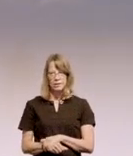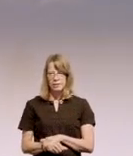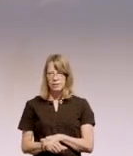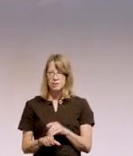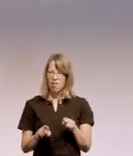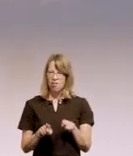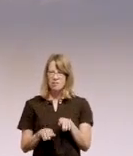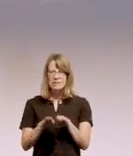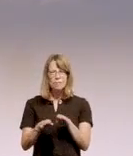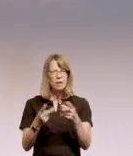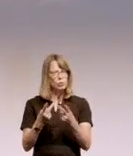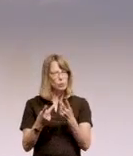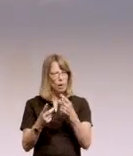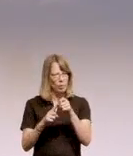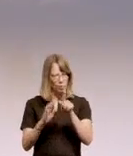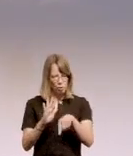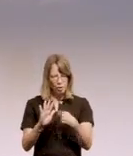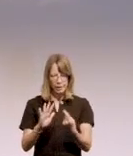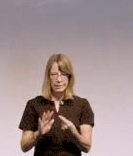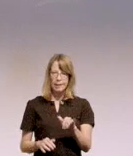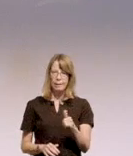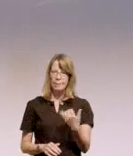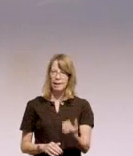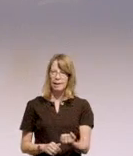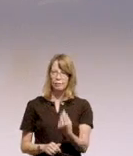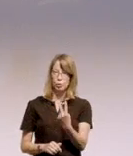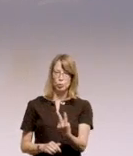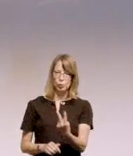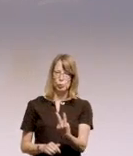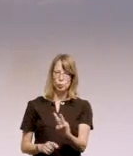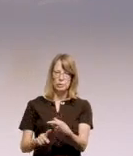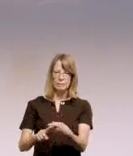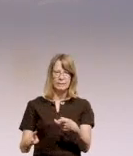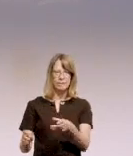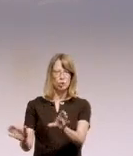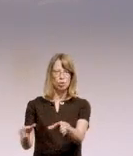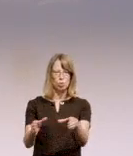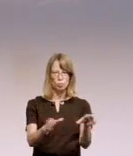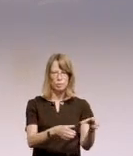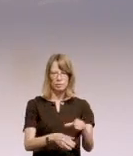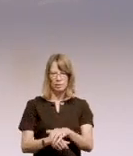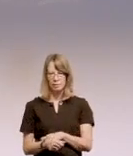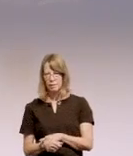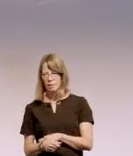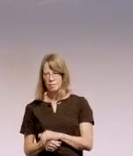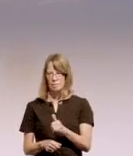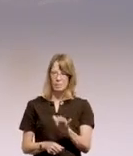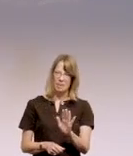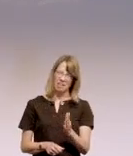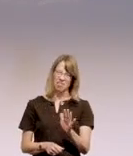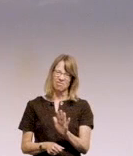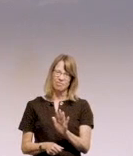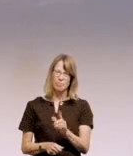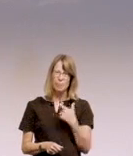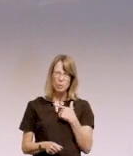project I've worked on, really you might have two specific user groups out of 1,000 people. because they all share something